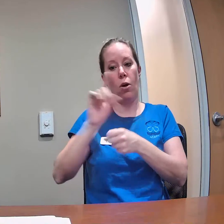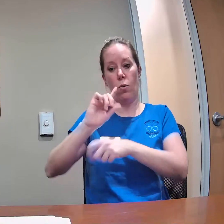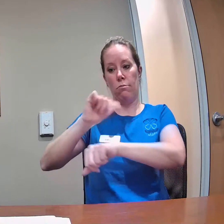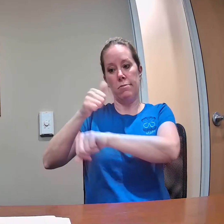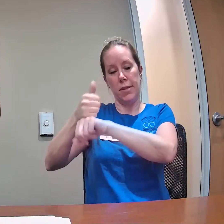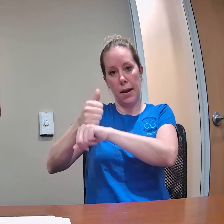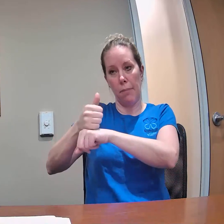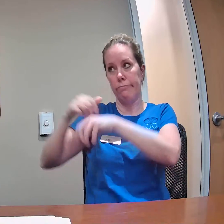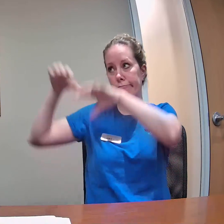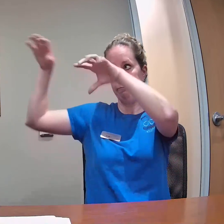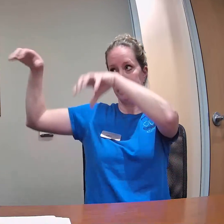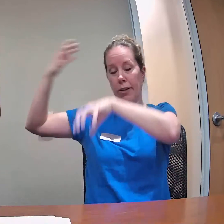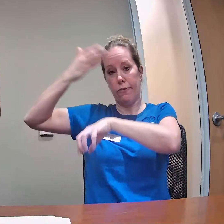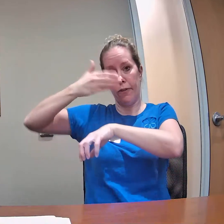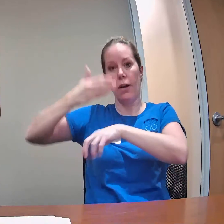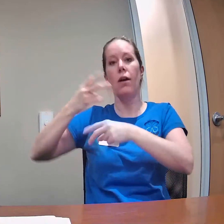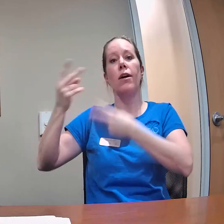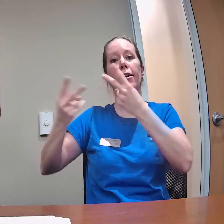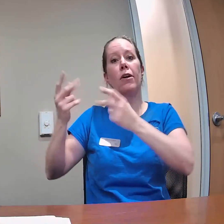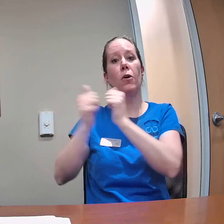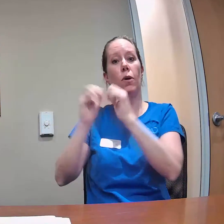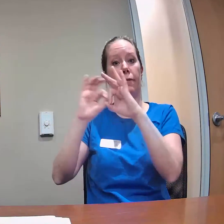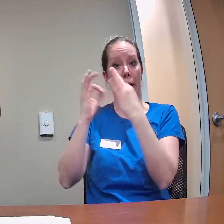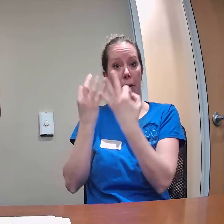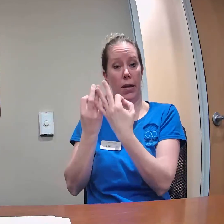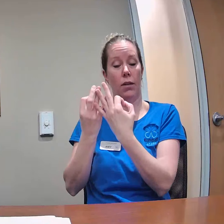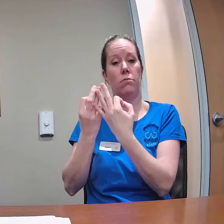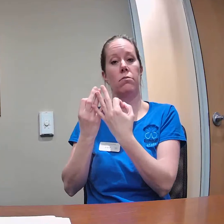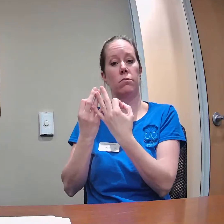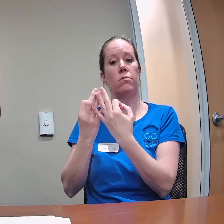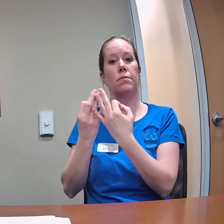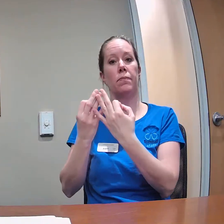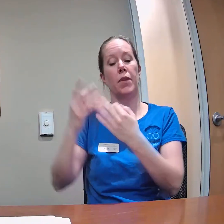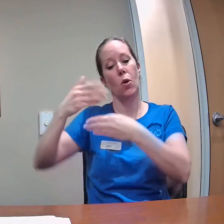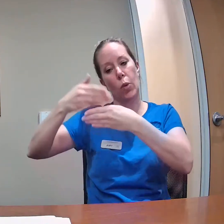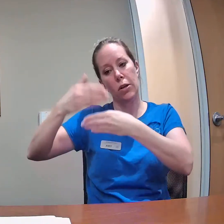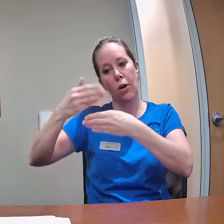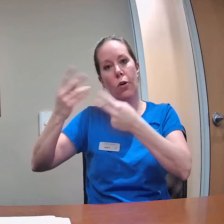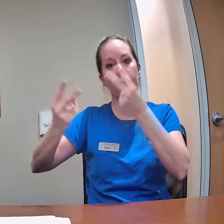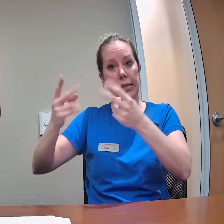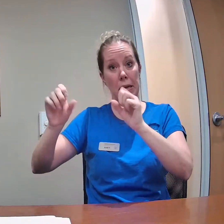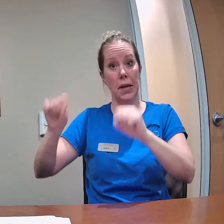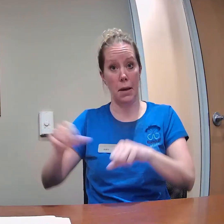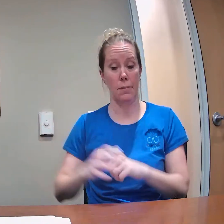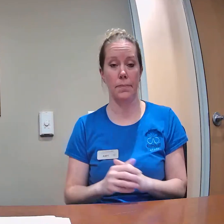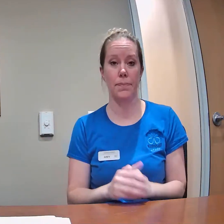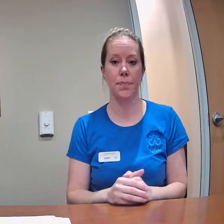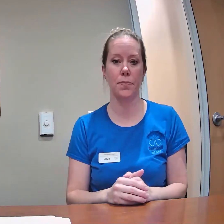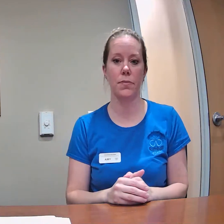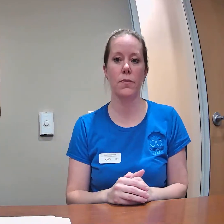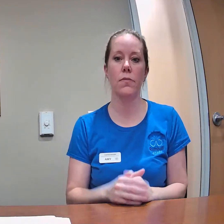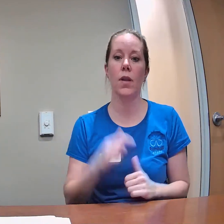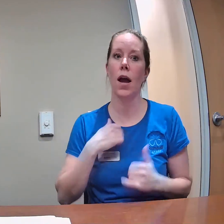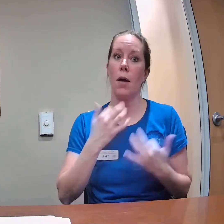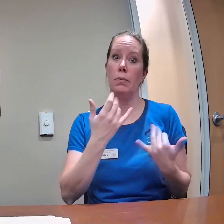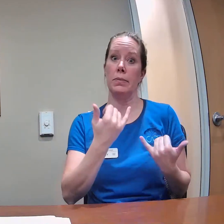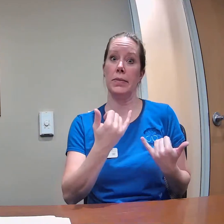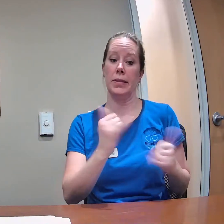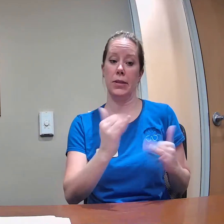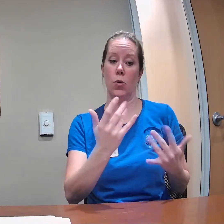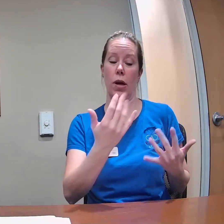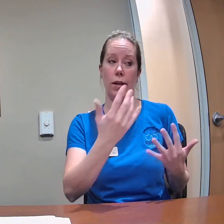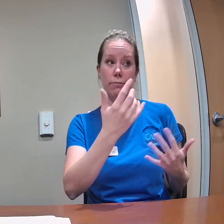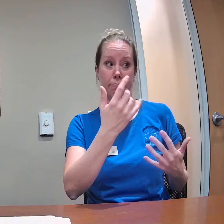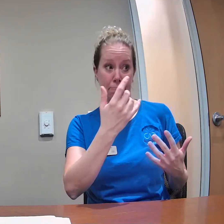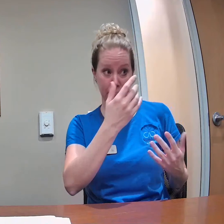can come and visit with your family member through the window and be able to chat with them. So I'm still waiting to hear back from the